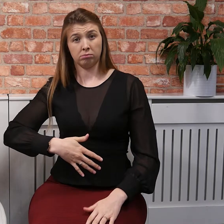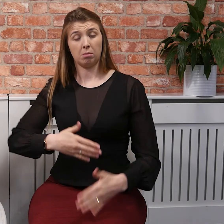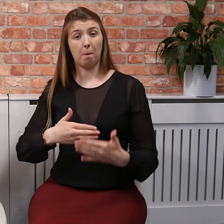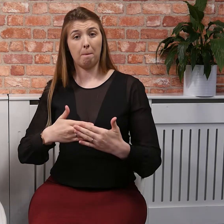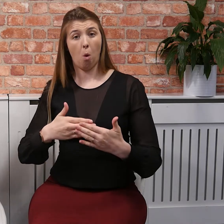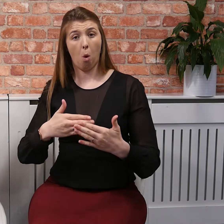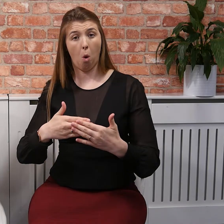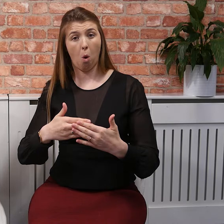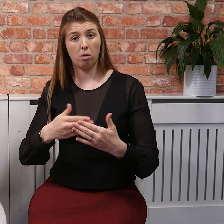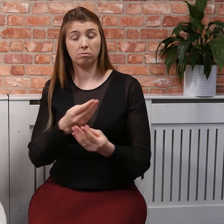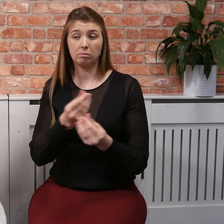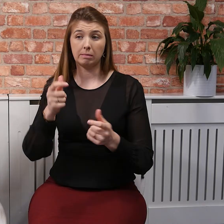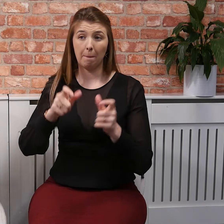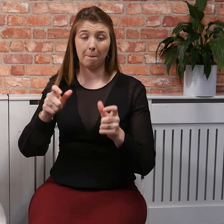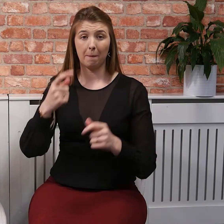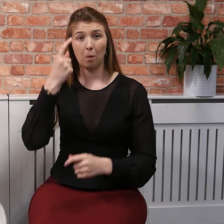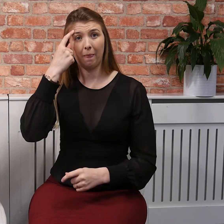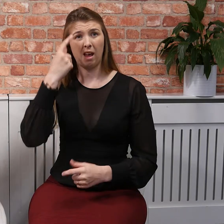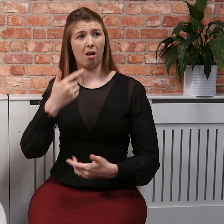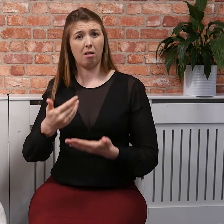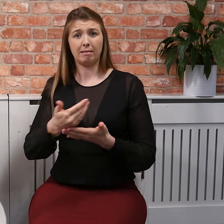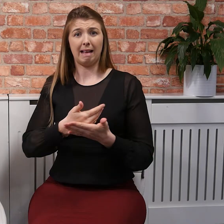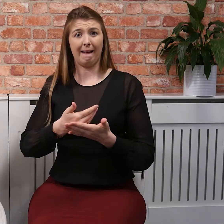think they're past the danger time.